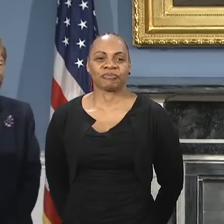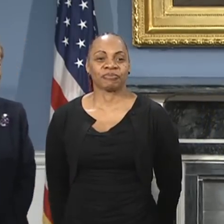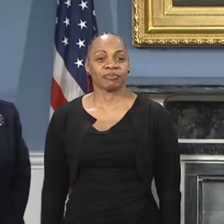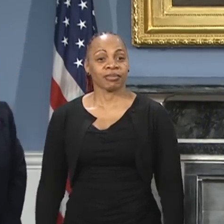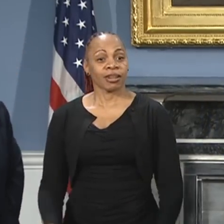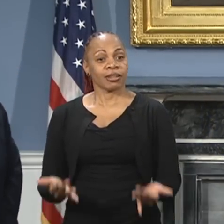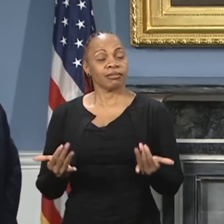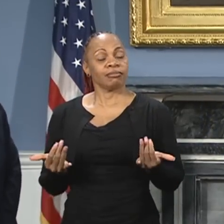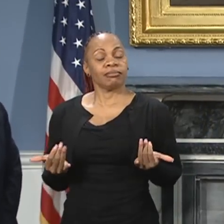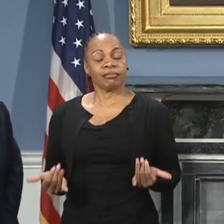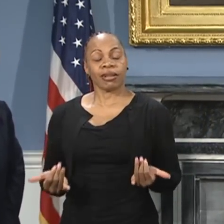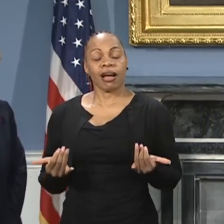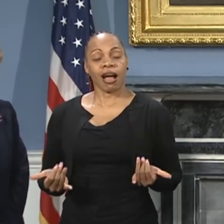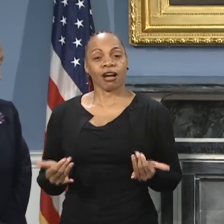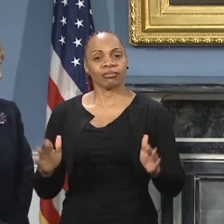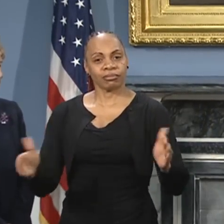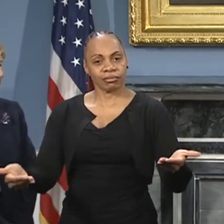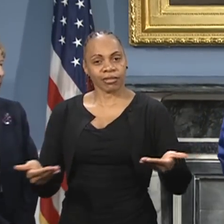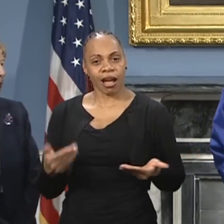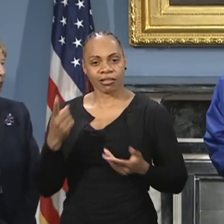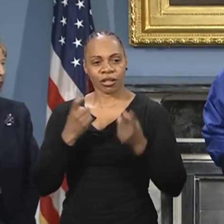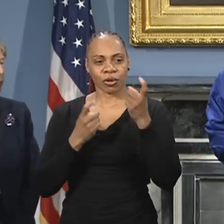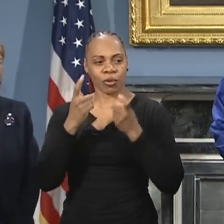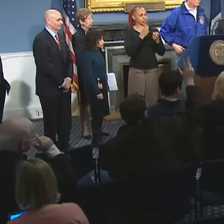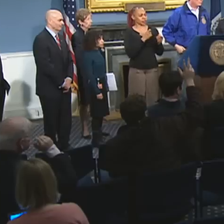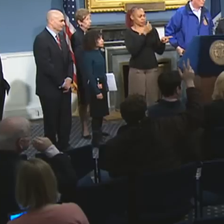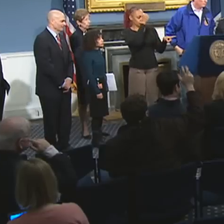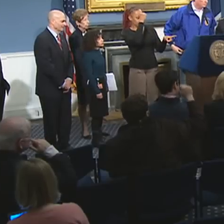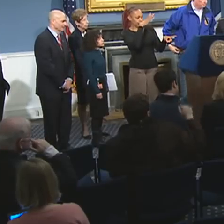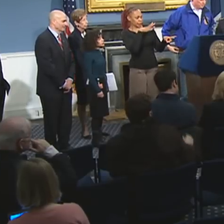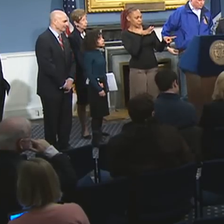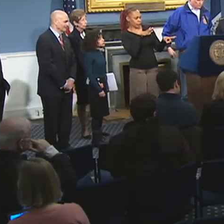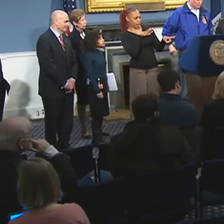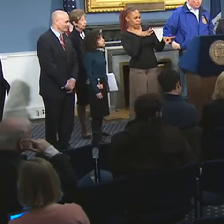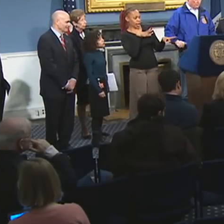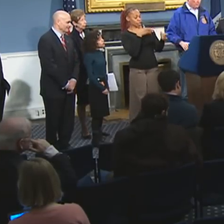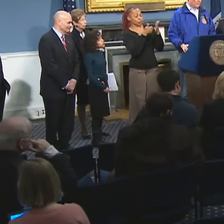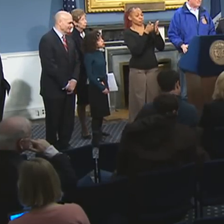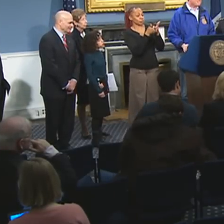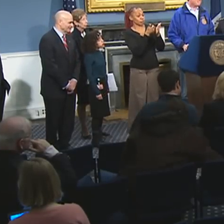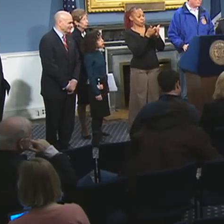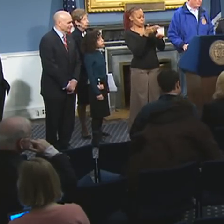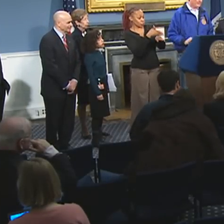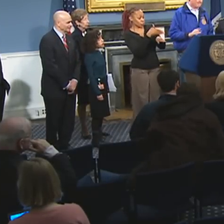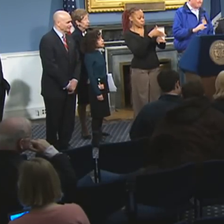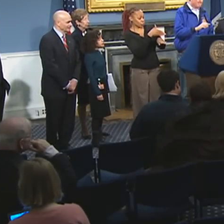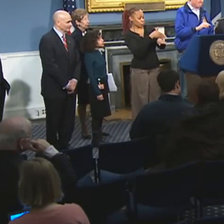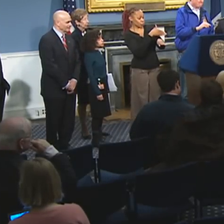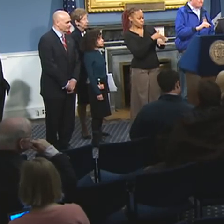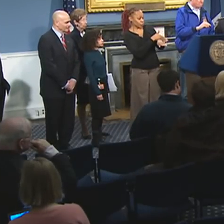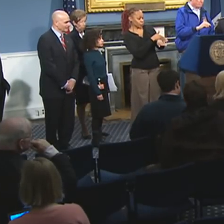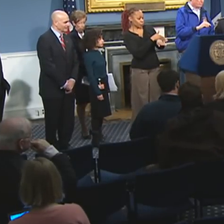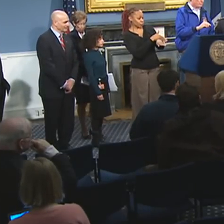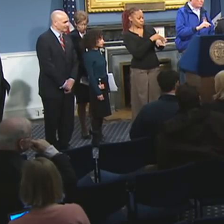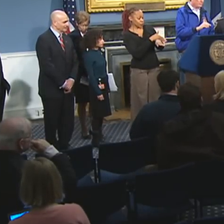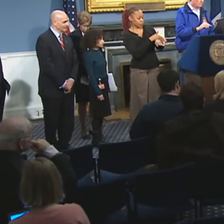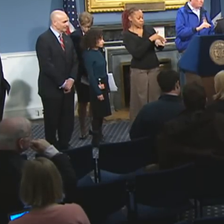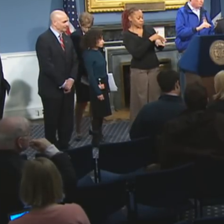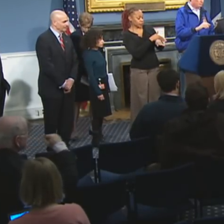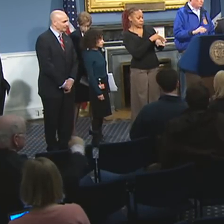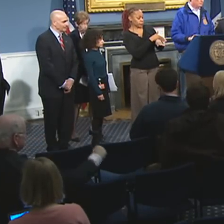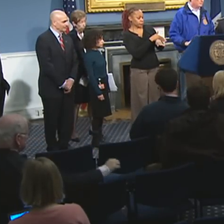And now, we welcome your questions. Yes? This new, Mr. Mayor, these new improvements, these new measures, are